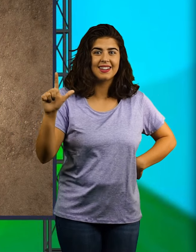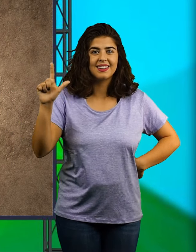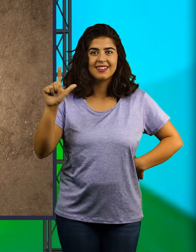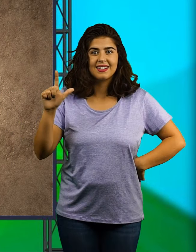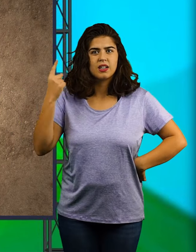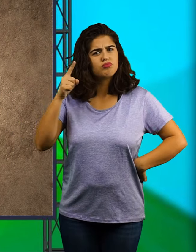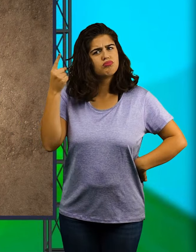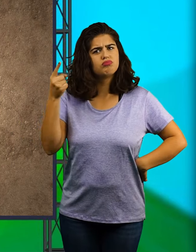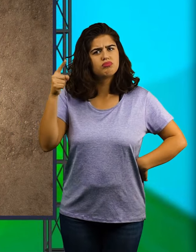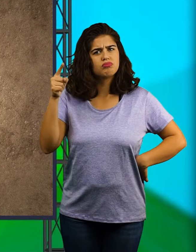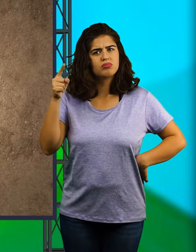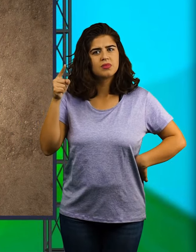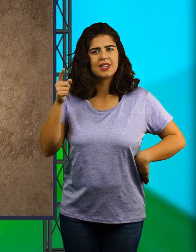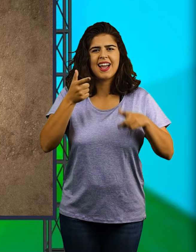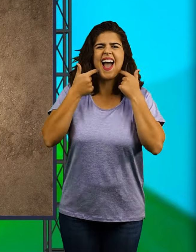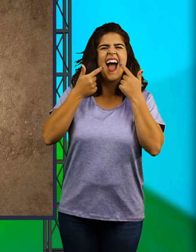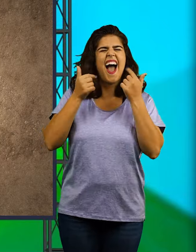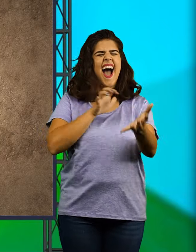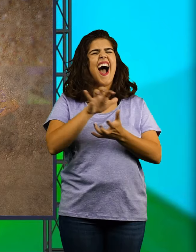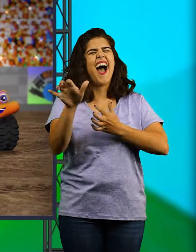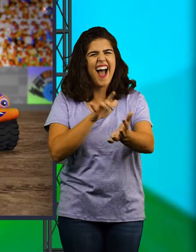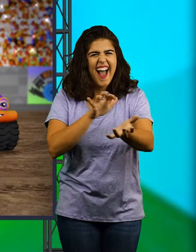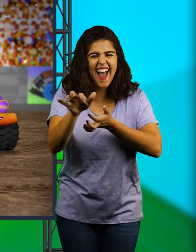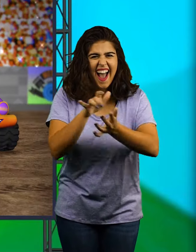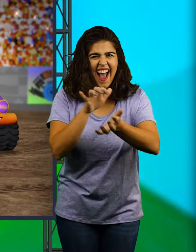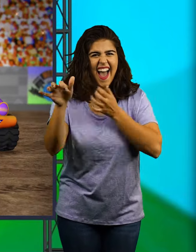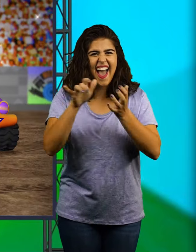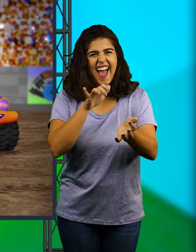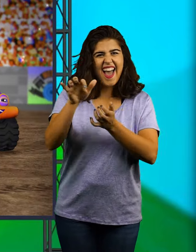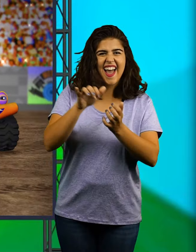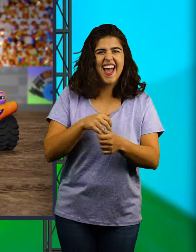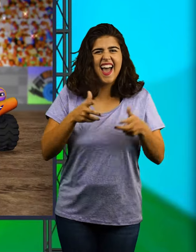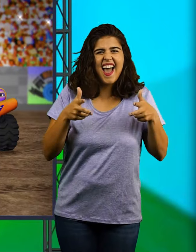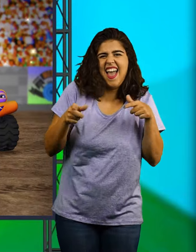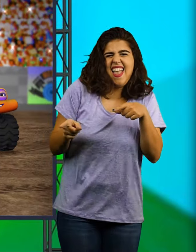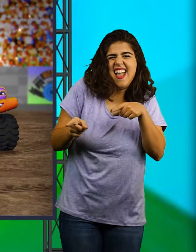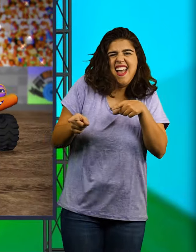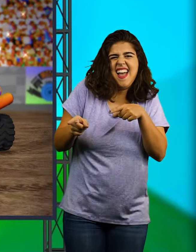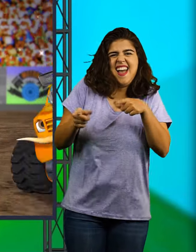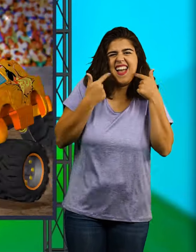L is for laugh. Monster trucks love to laugh.